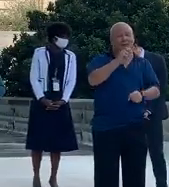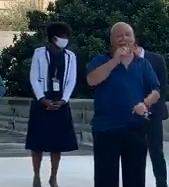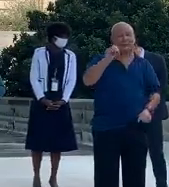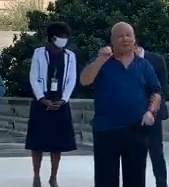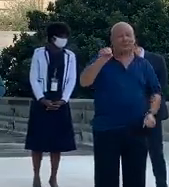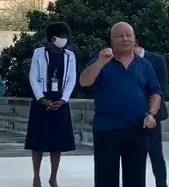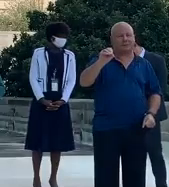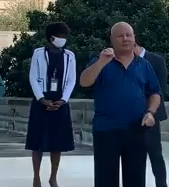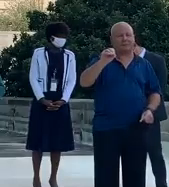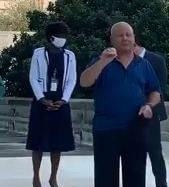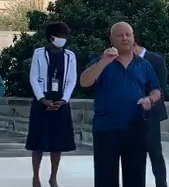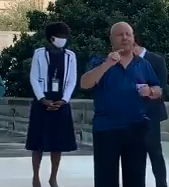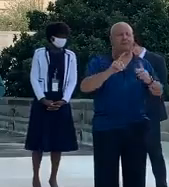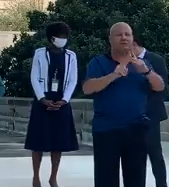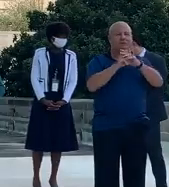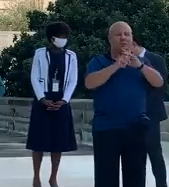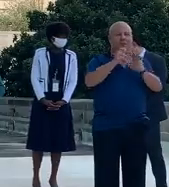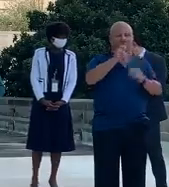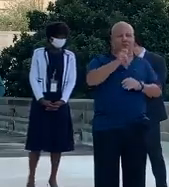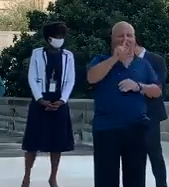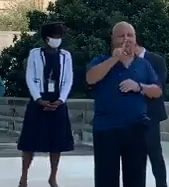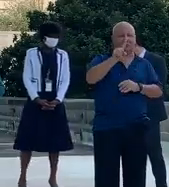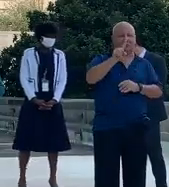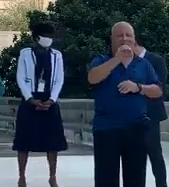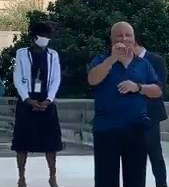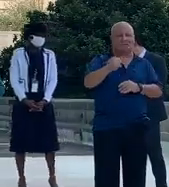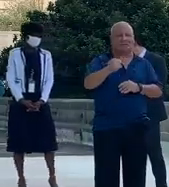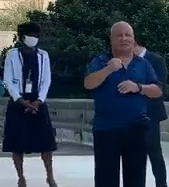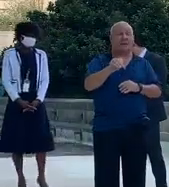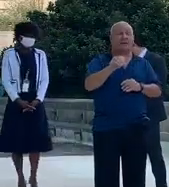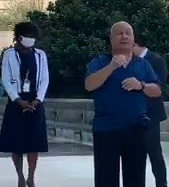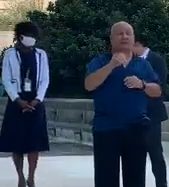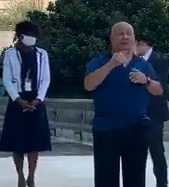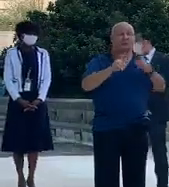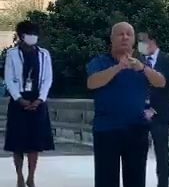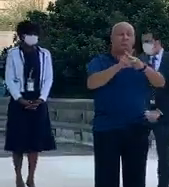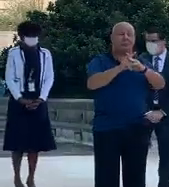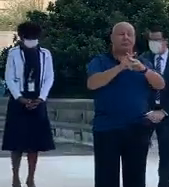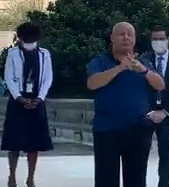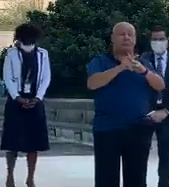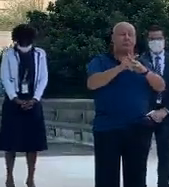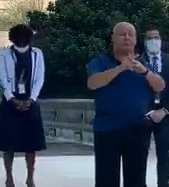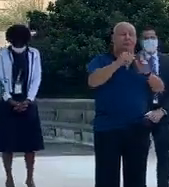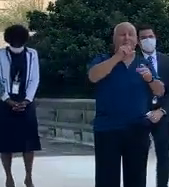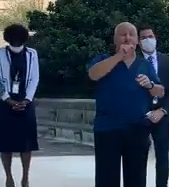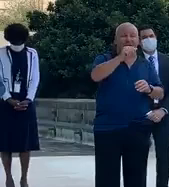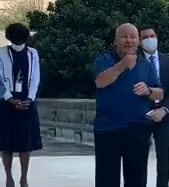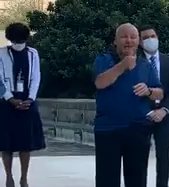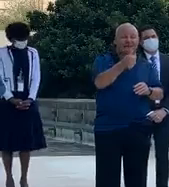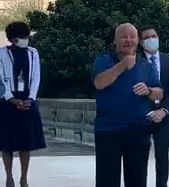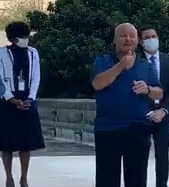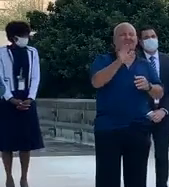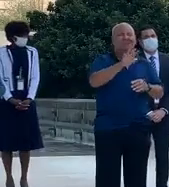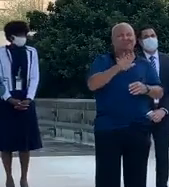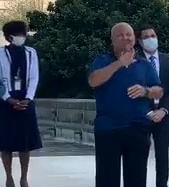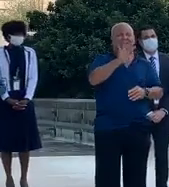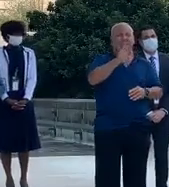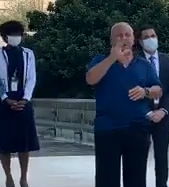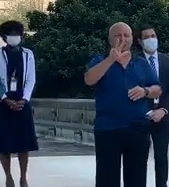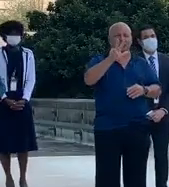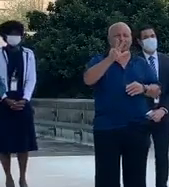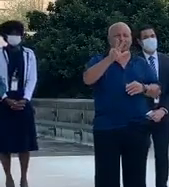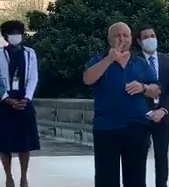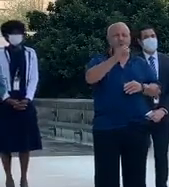in terms of response rate. When we looked at 2010 data, we were right at 43% in terms of response